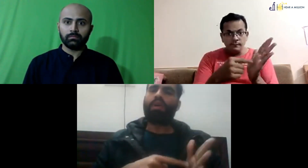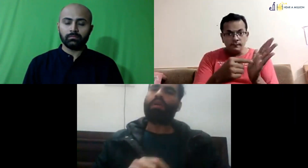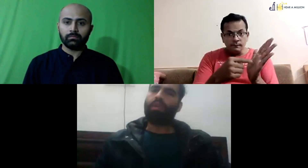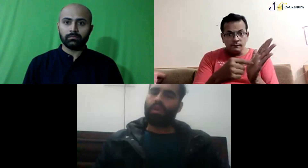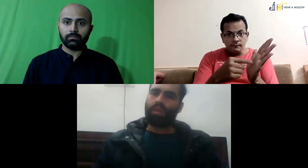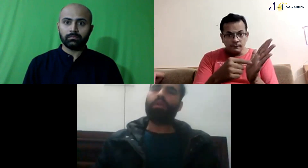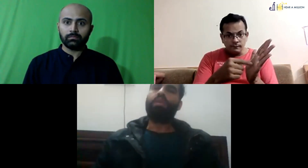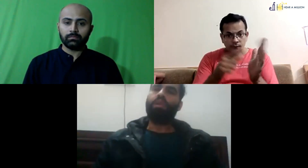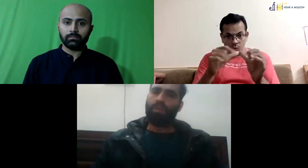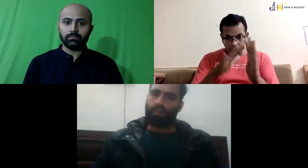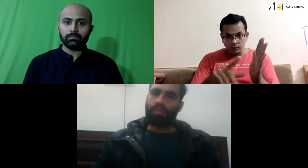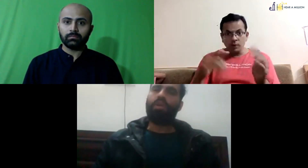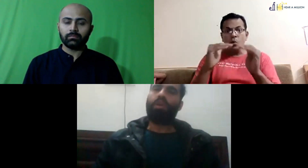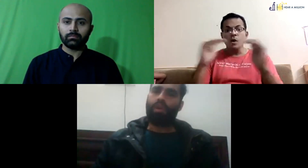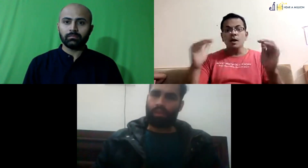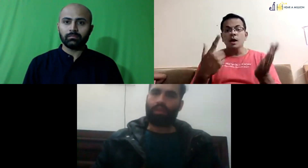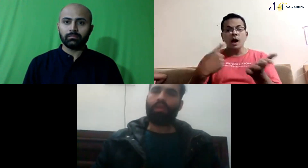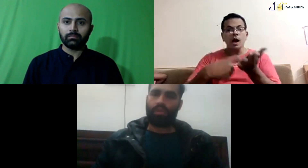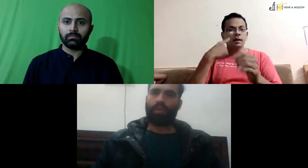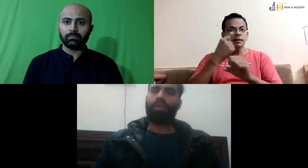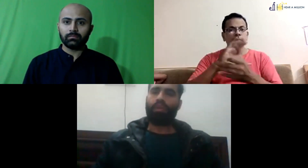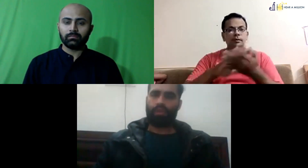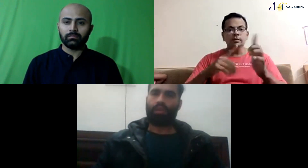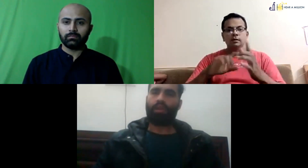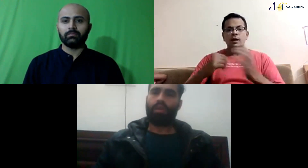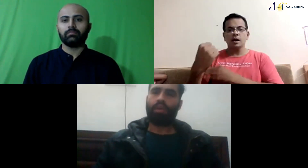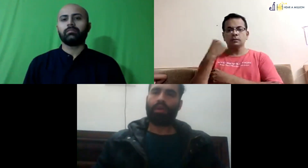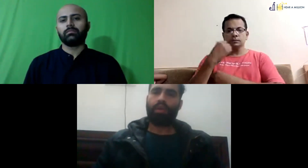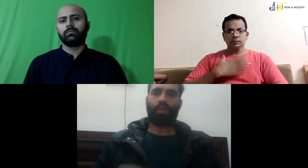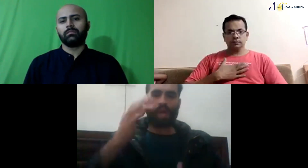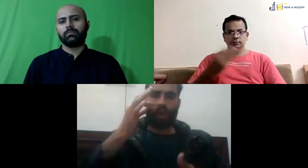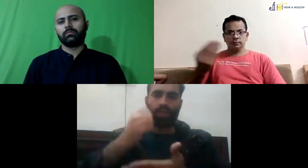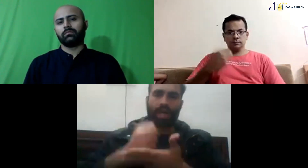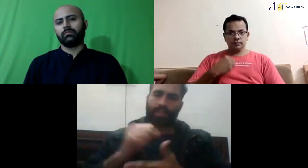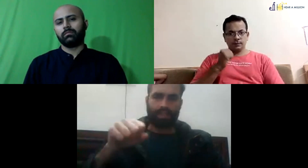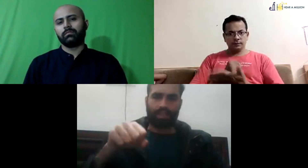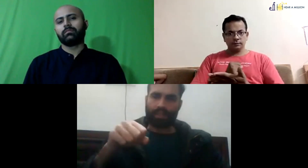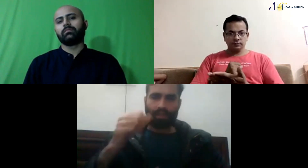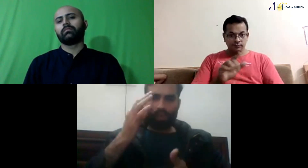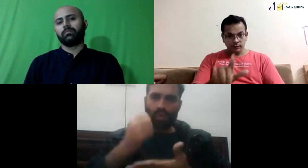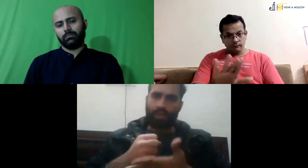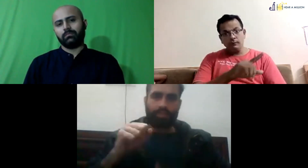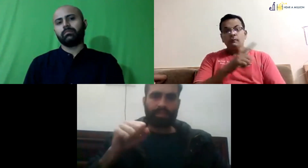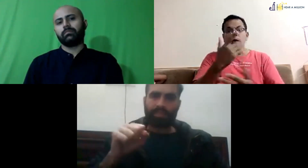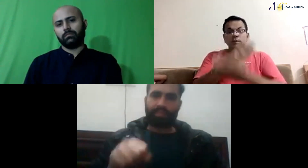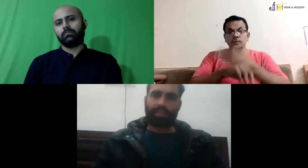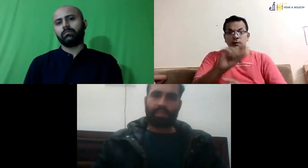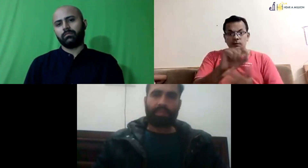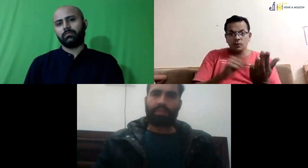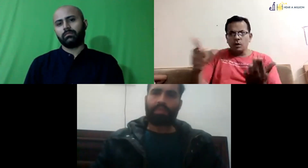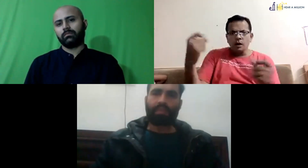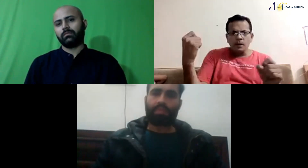we right private have policy. They have policy. It's an equal opportunity. They have policy. They have rights.